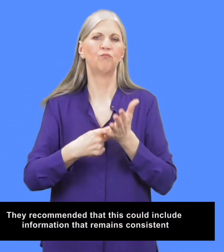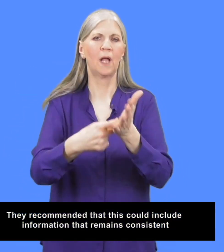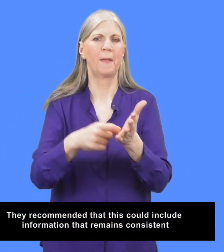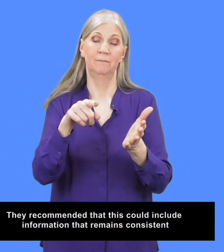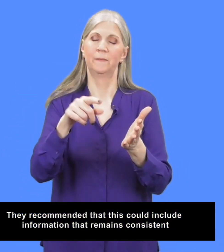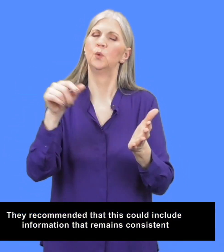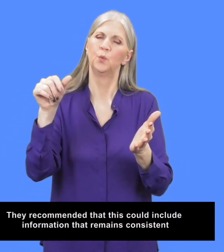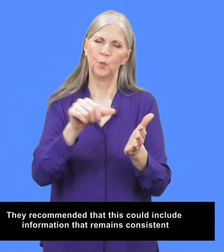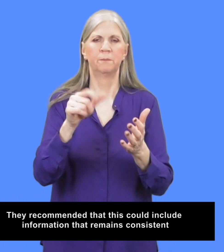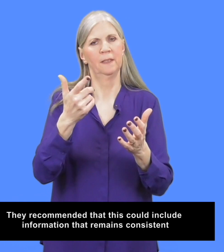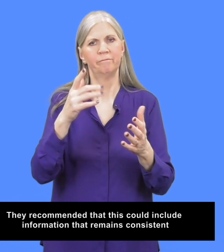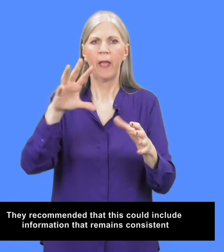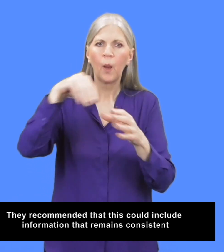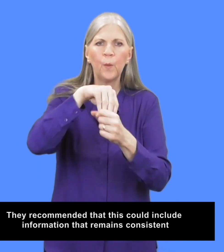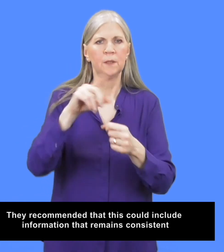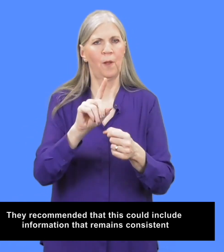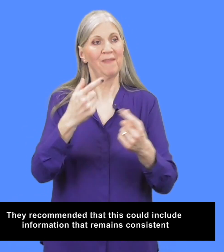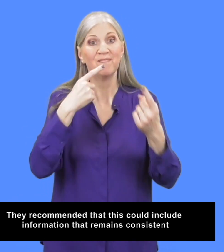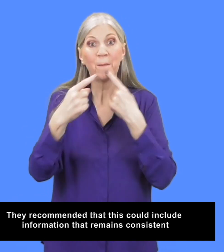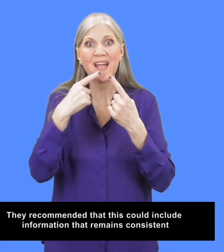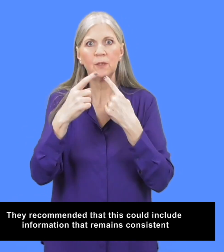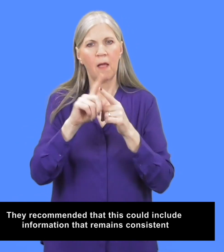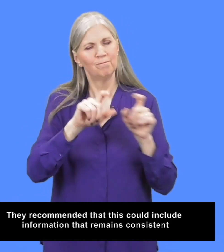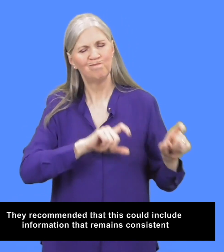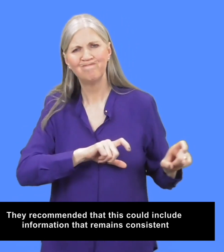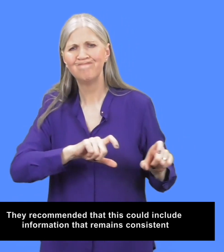include information that remains consistent